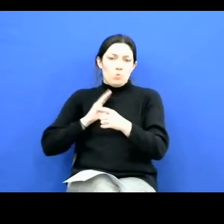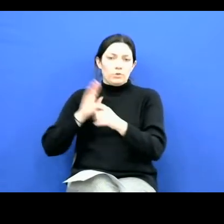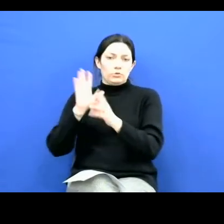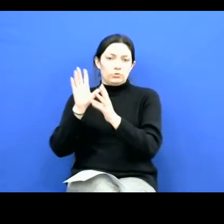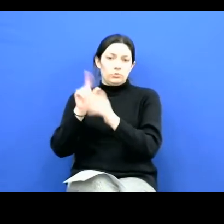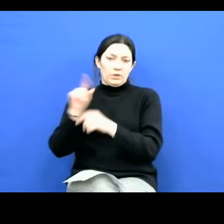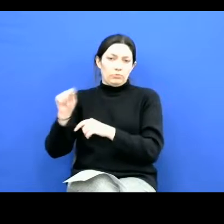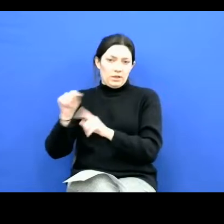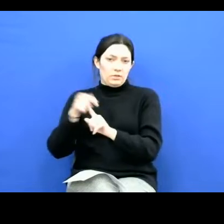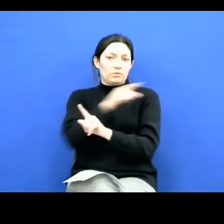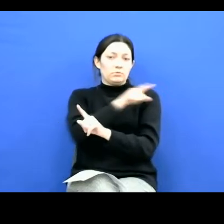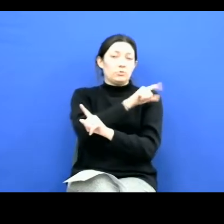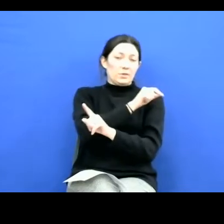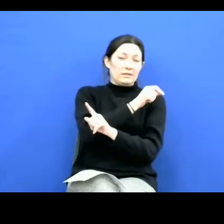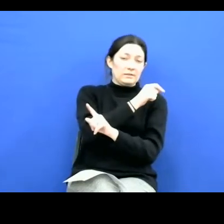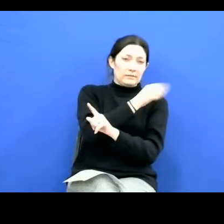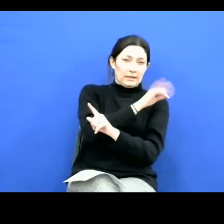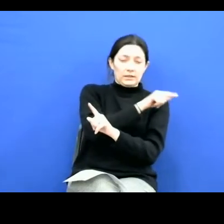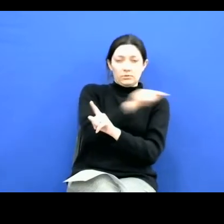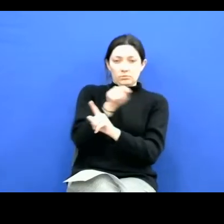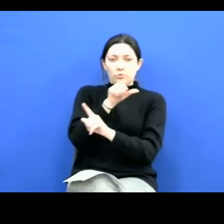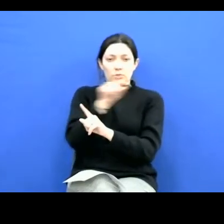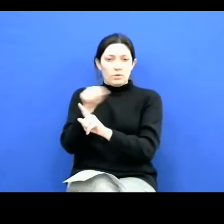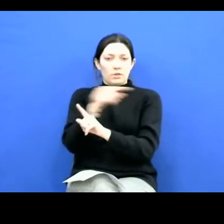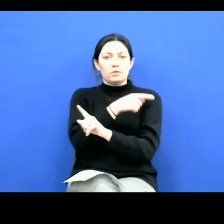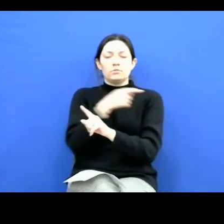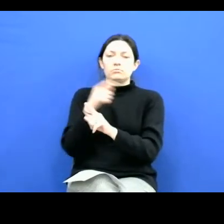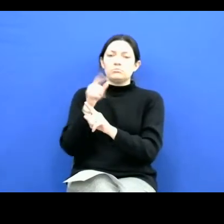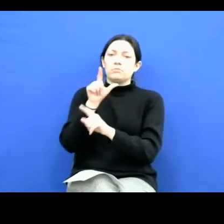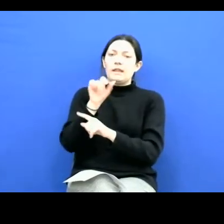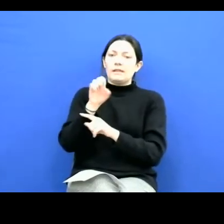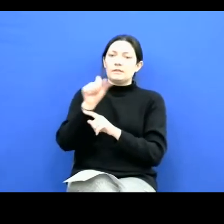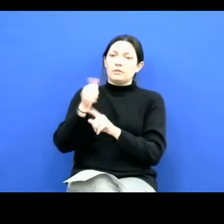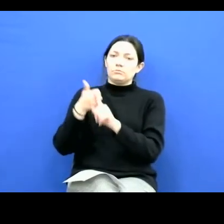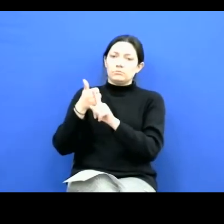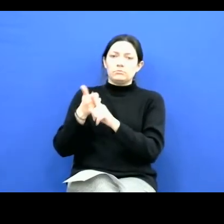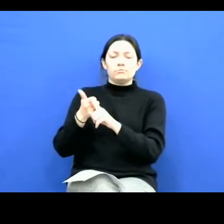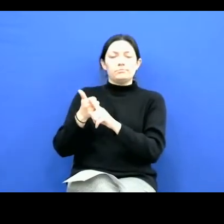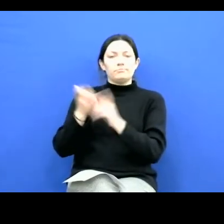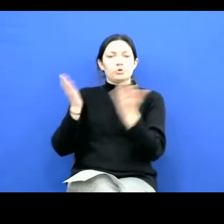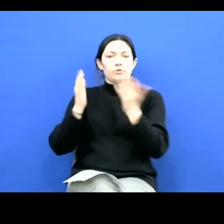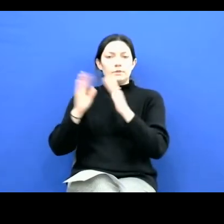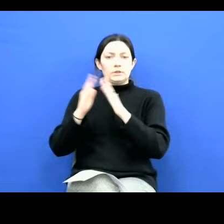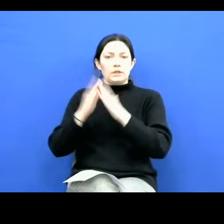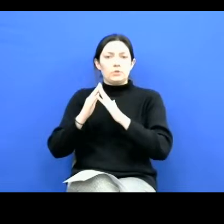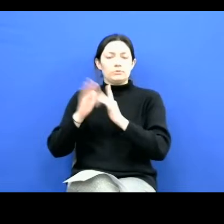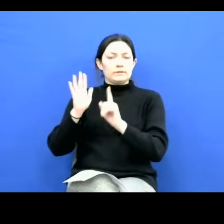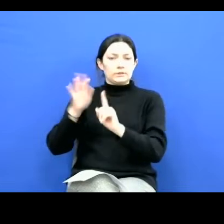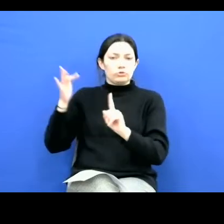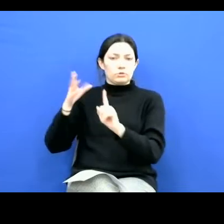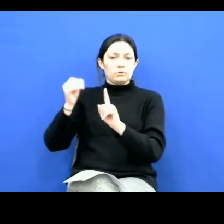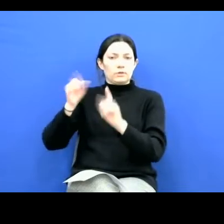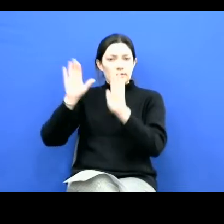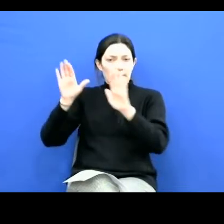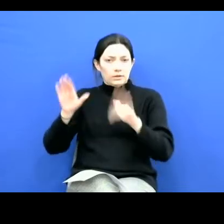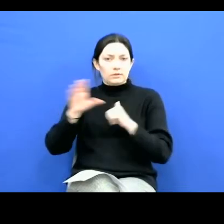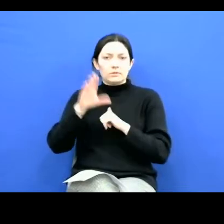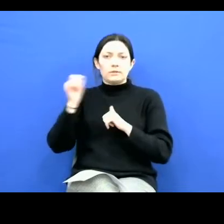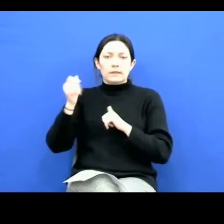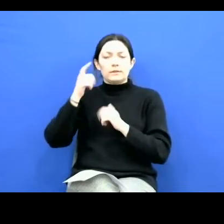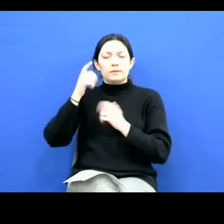2020. And whereas during that time, Lisa has served the town with distinction and excellence, providing great insight and experience